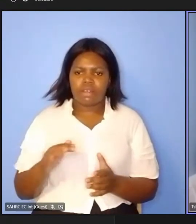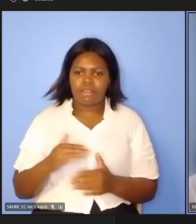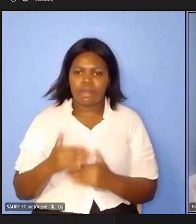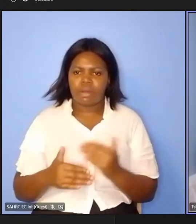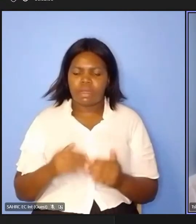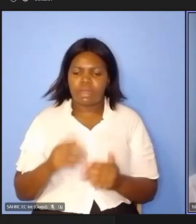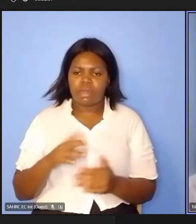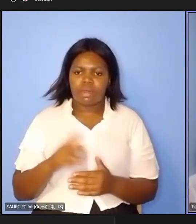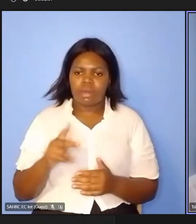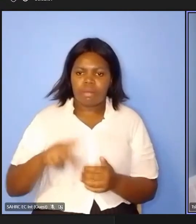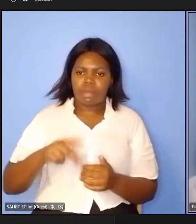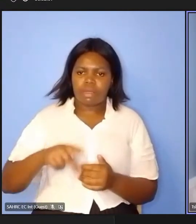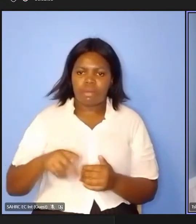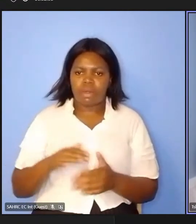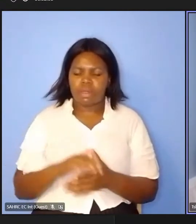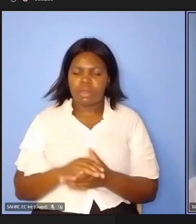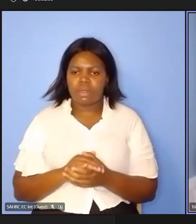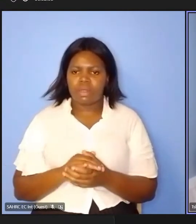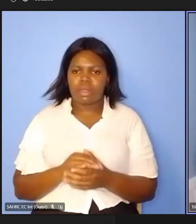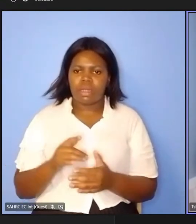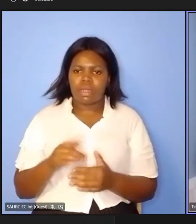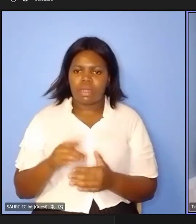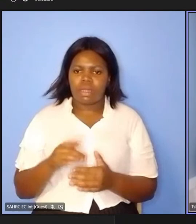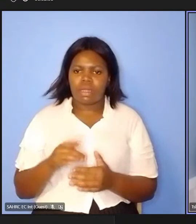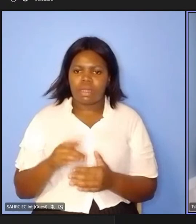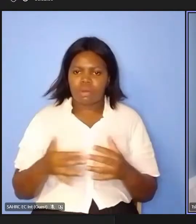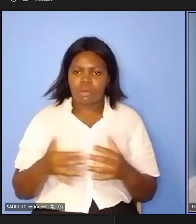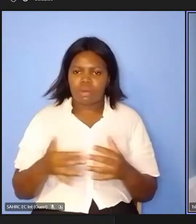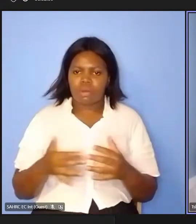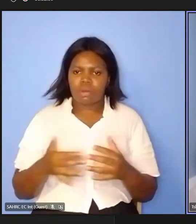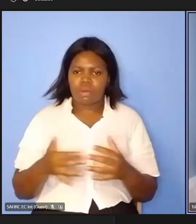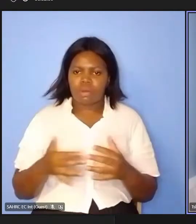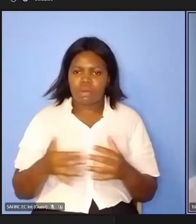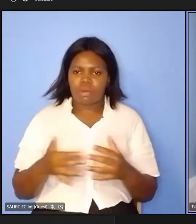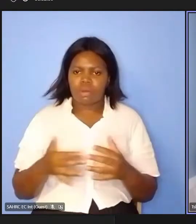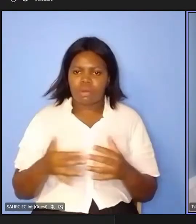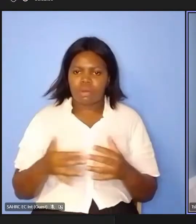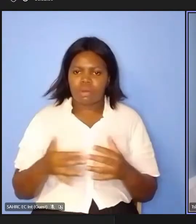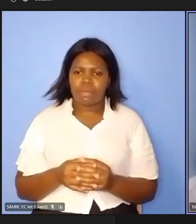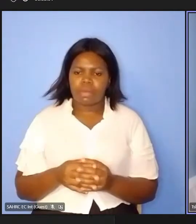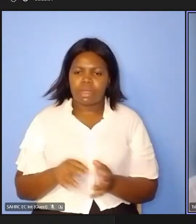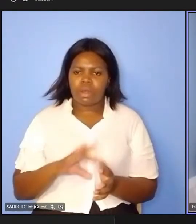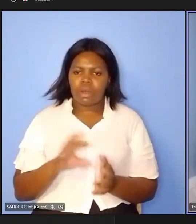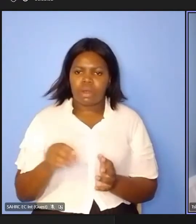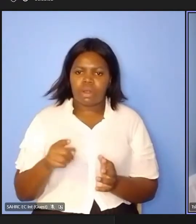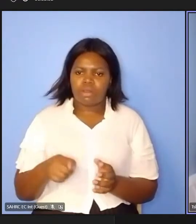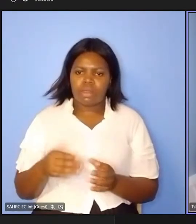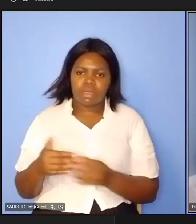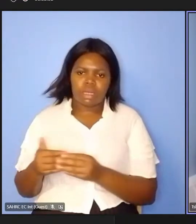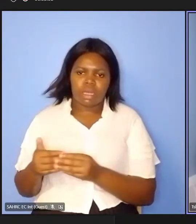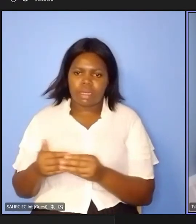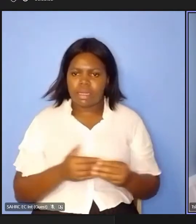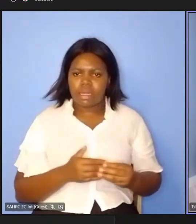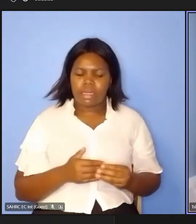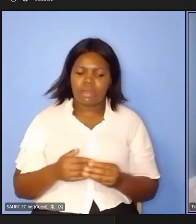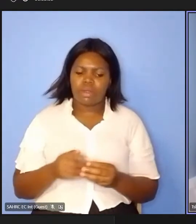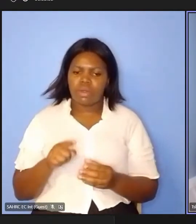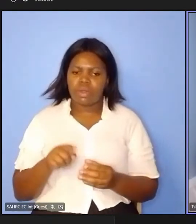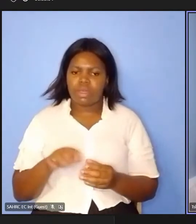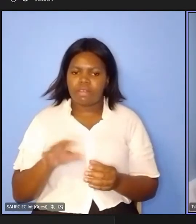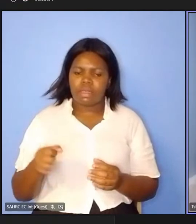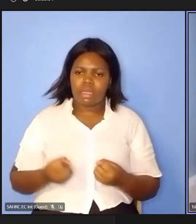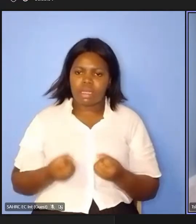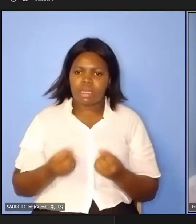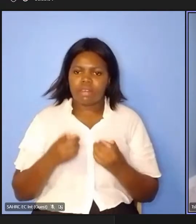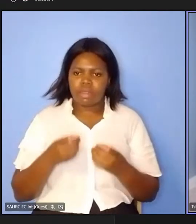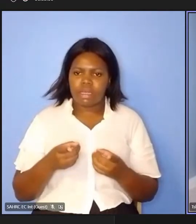within their schooling communities. And merely giving them a guideline doesn't help them with that. They need policies in order to also give them